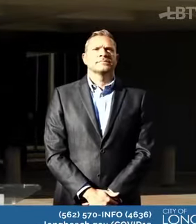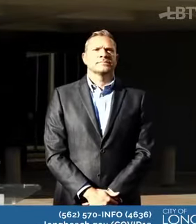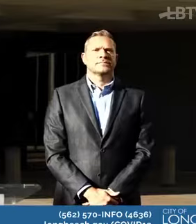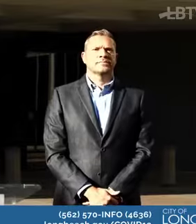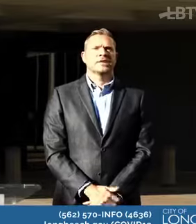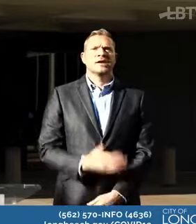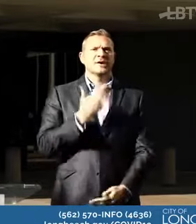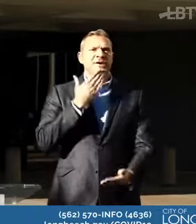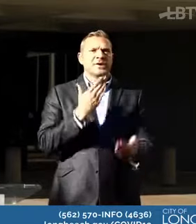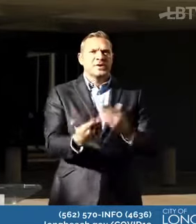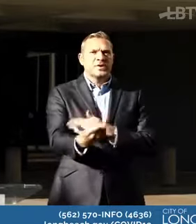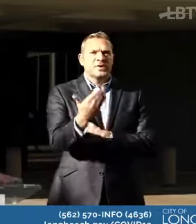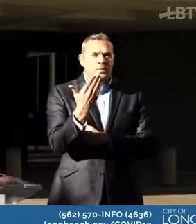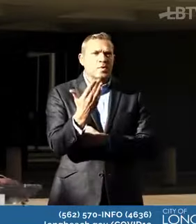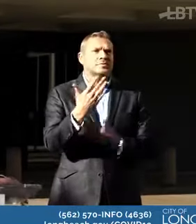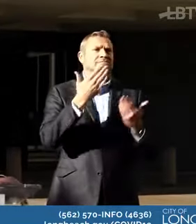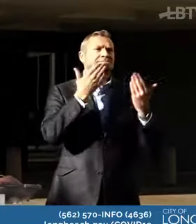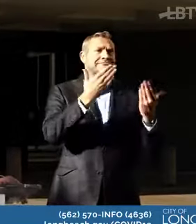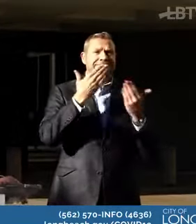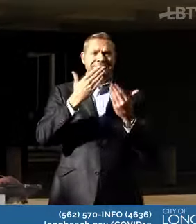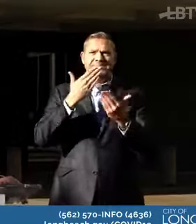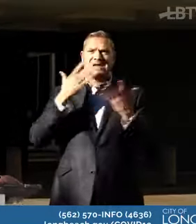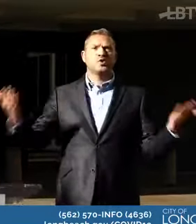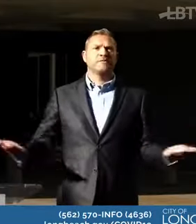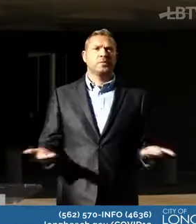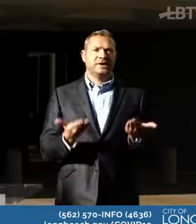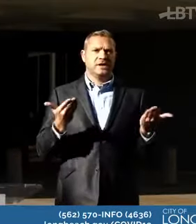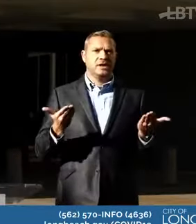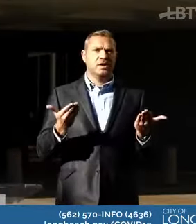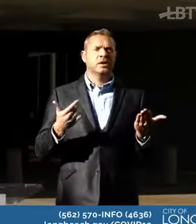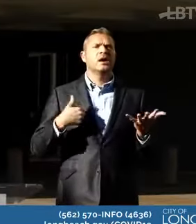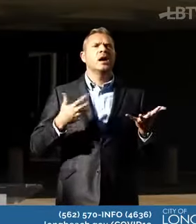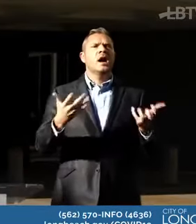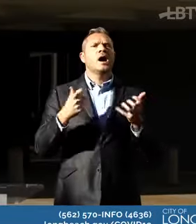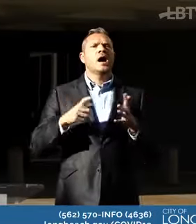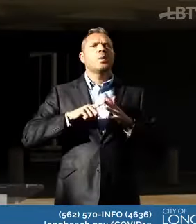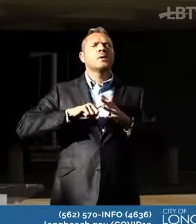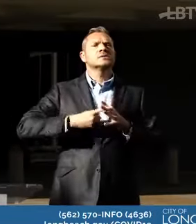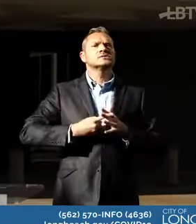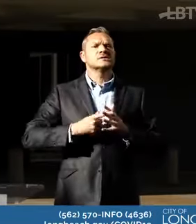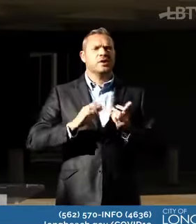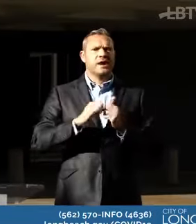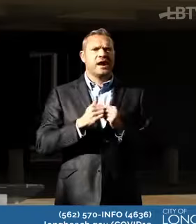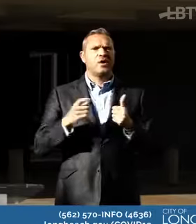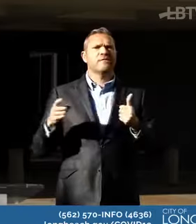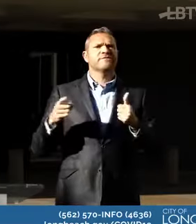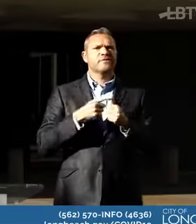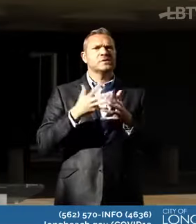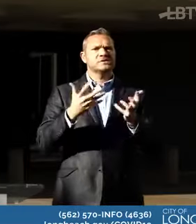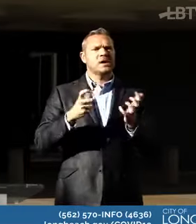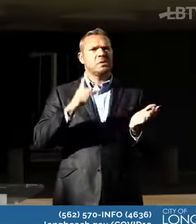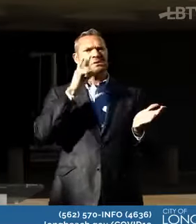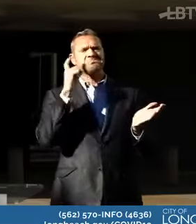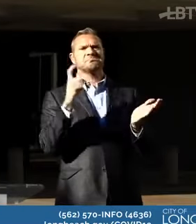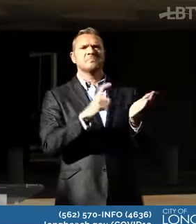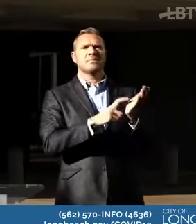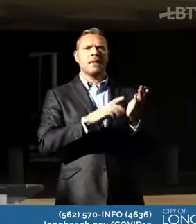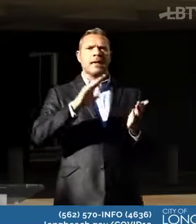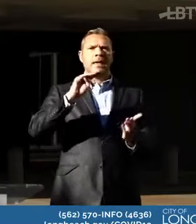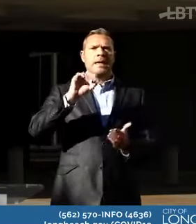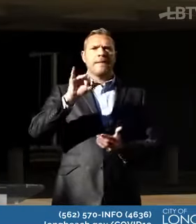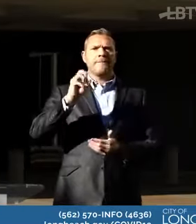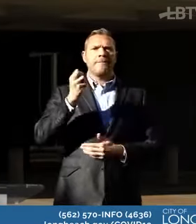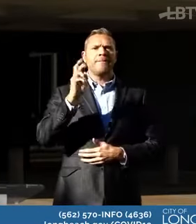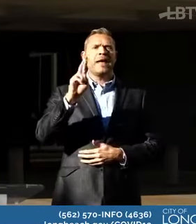All right, good morning, and thank you all for being here. I'd like to start by first acknowledging Mayor Garcia, whose steadfast